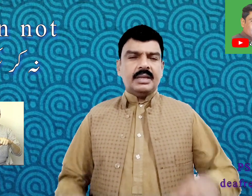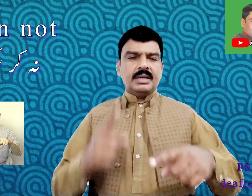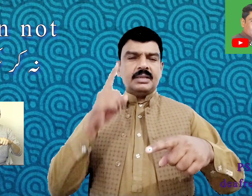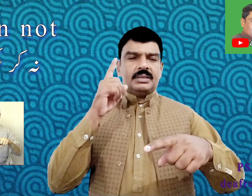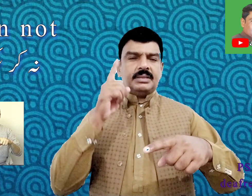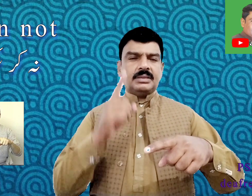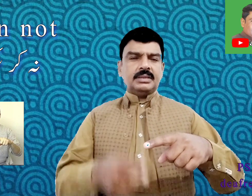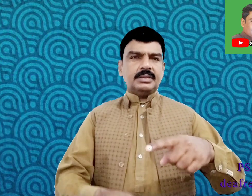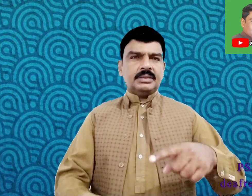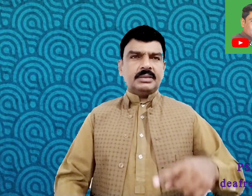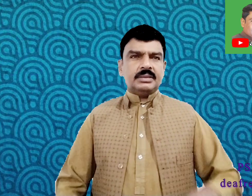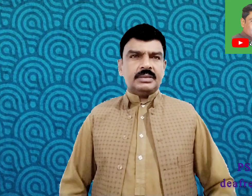cannot,